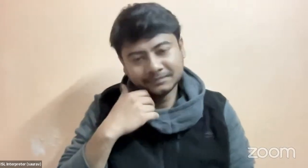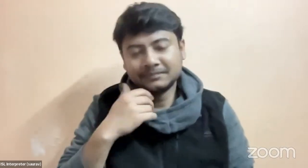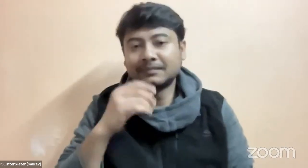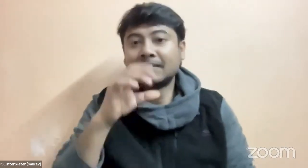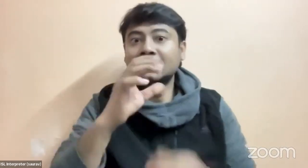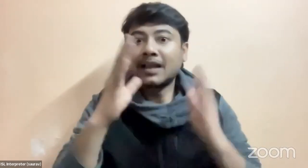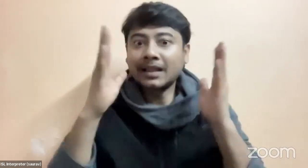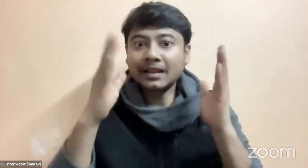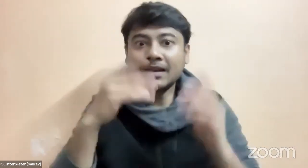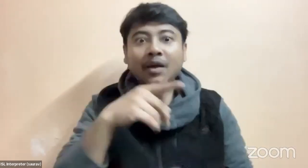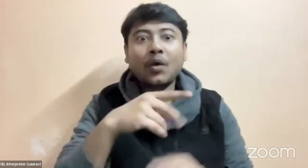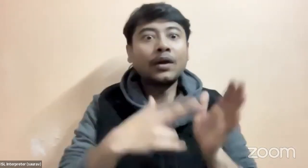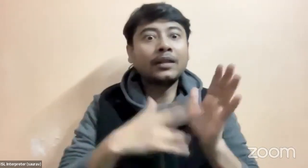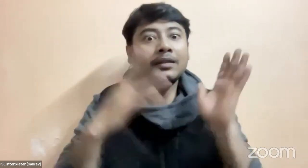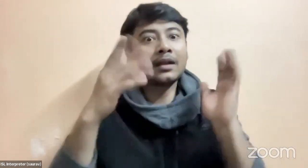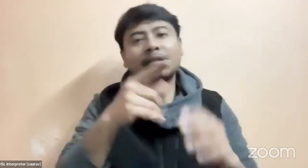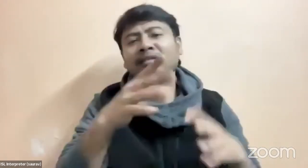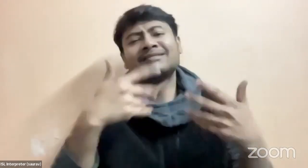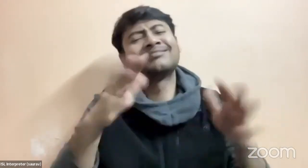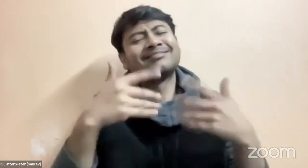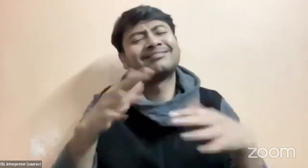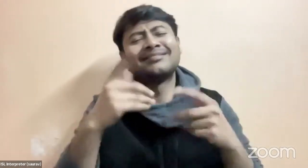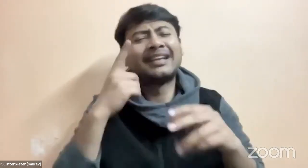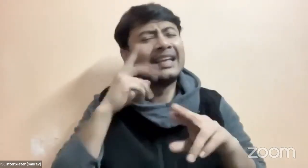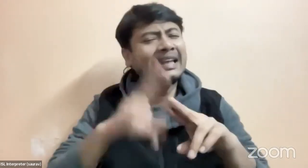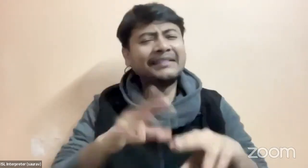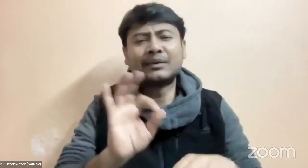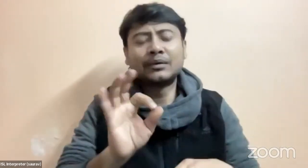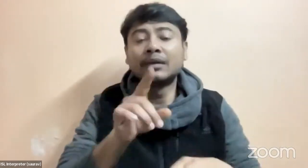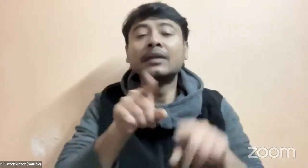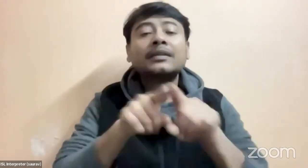should concentrate completely. That's a condition.